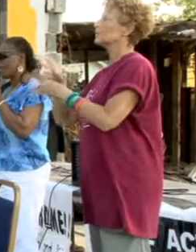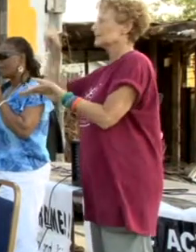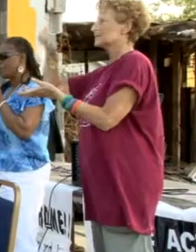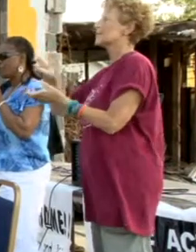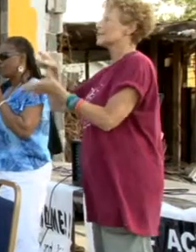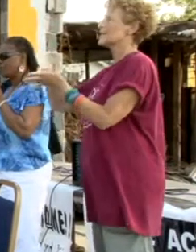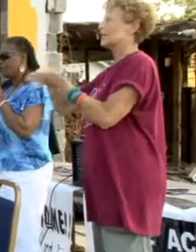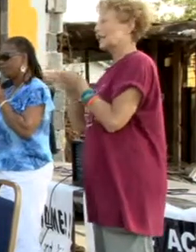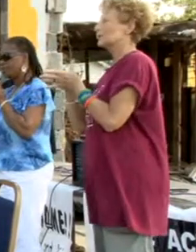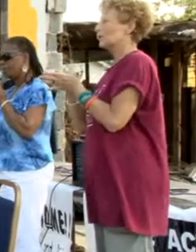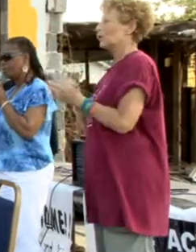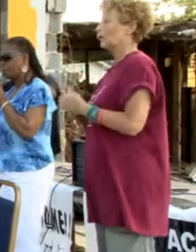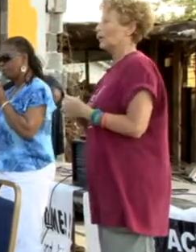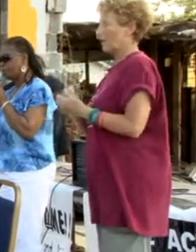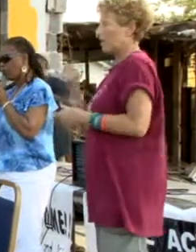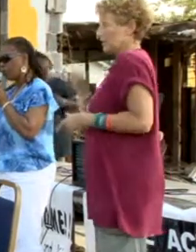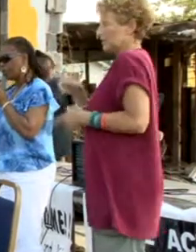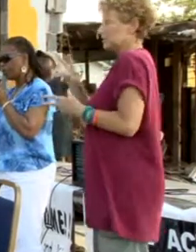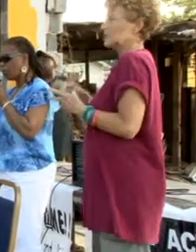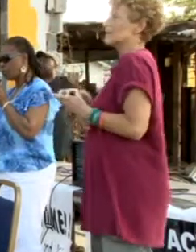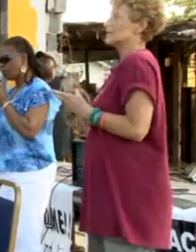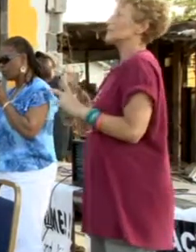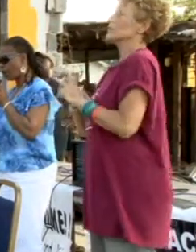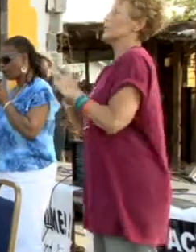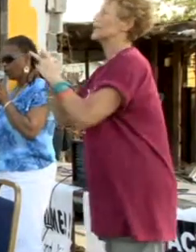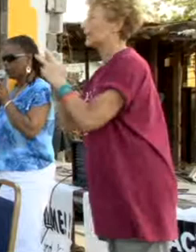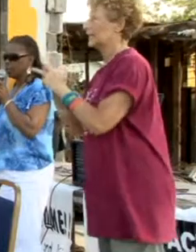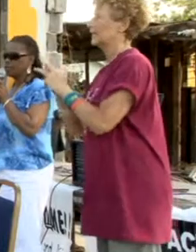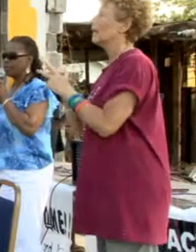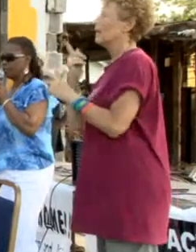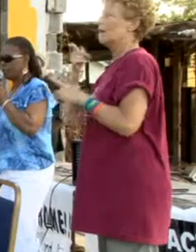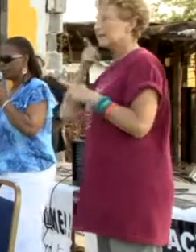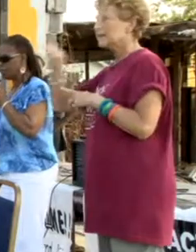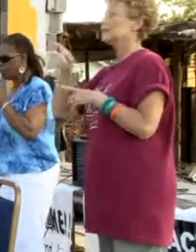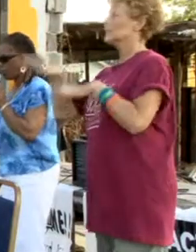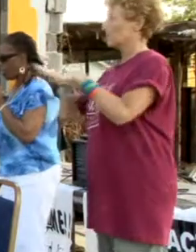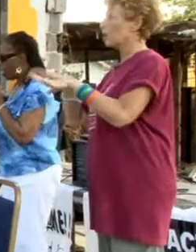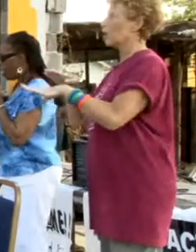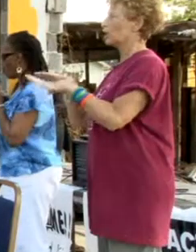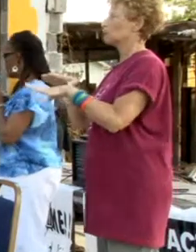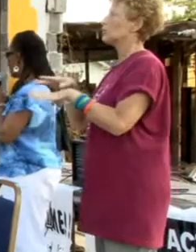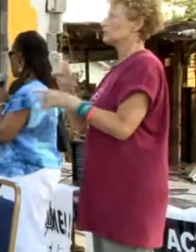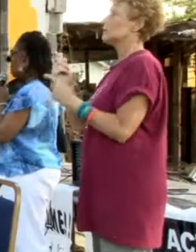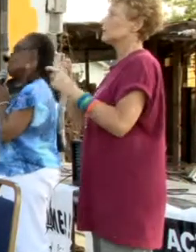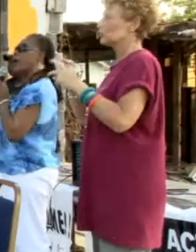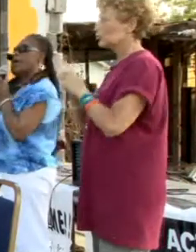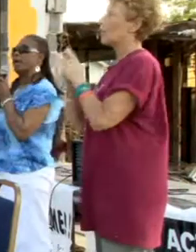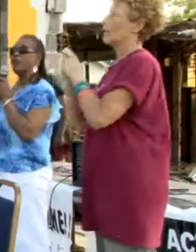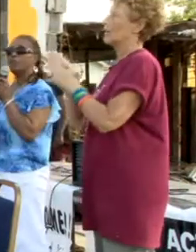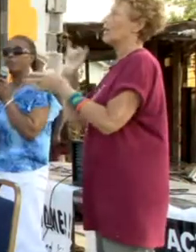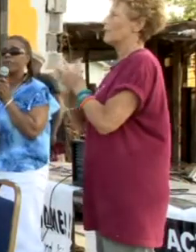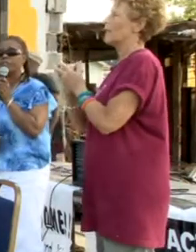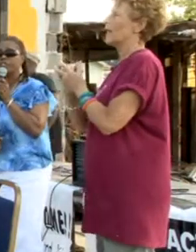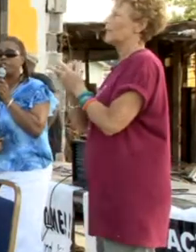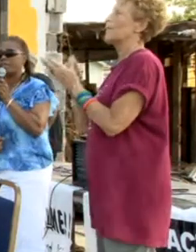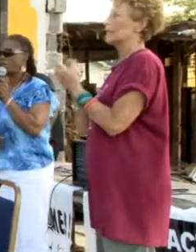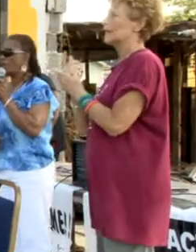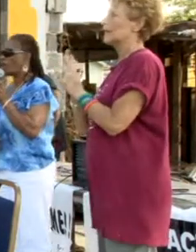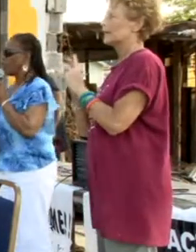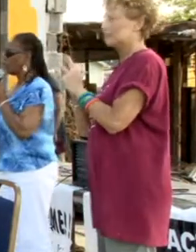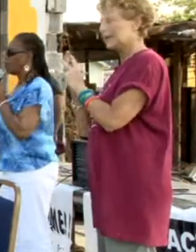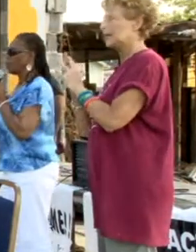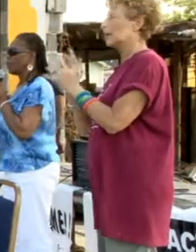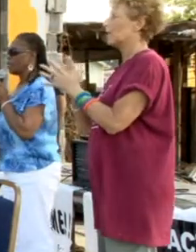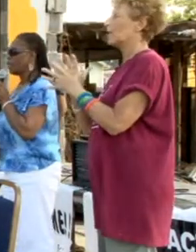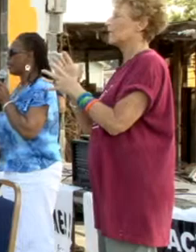point as far as the rally and the march and the rally is concerned. And we want to go in many of those states and